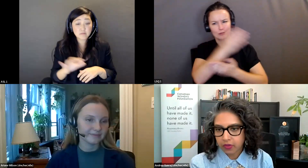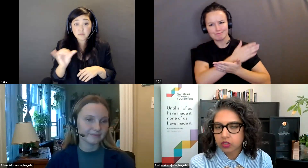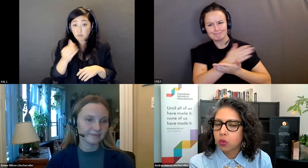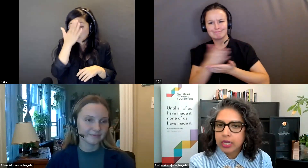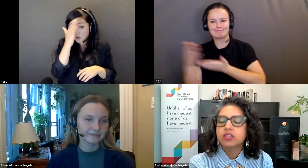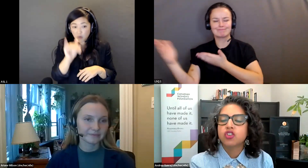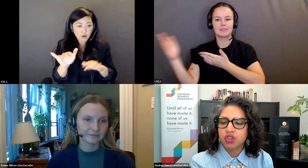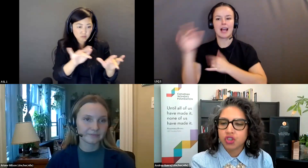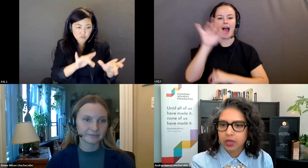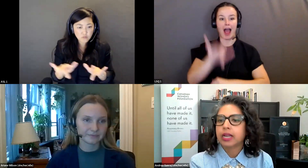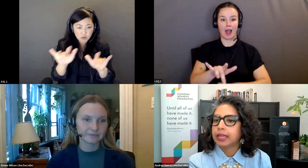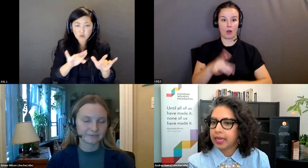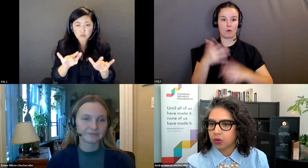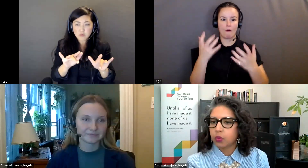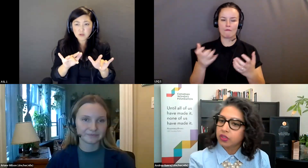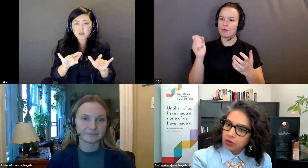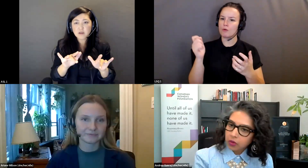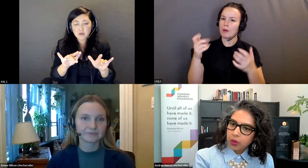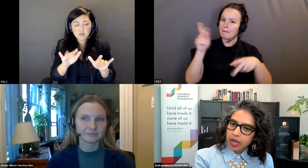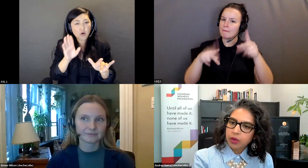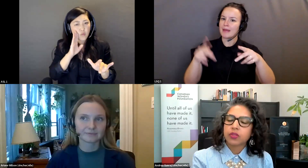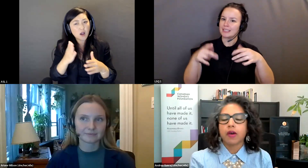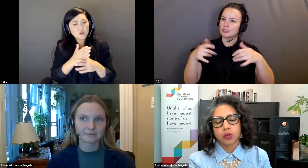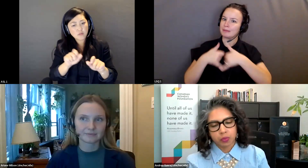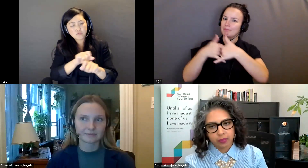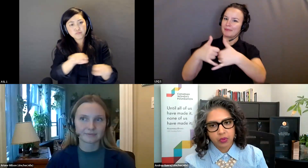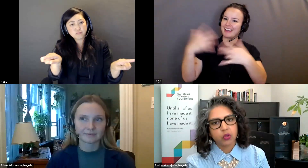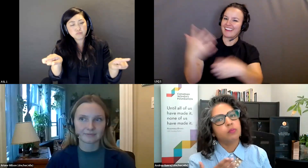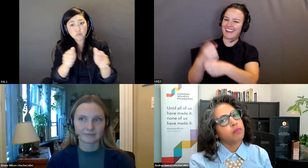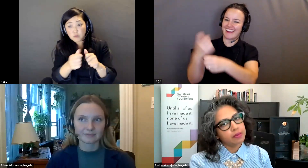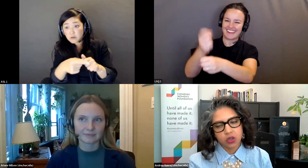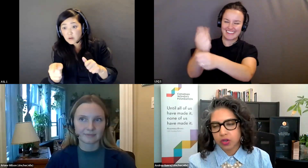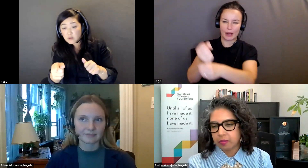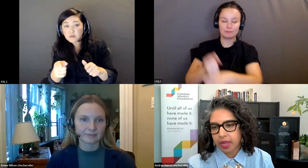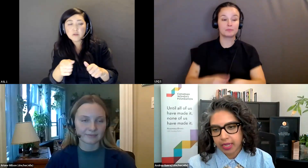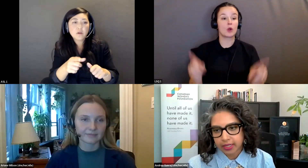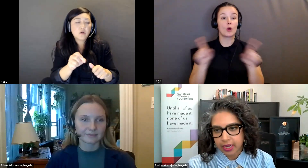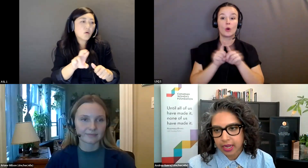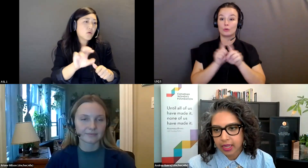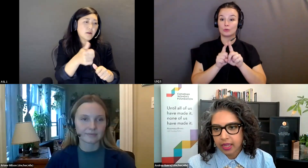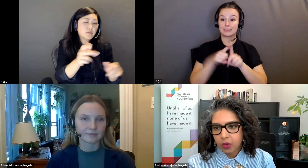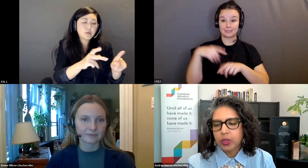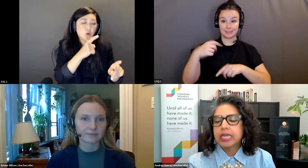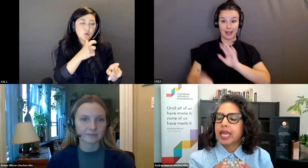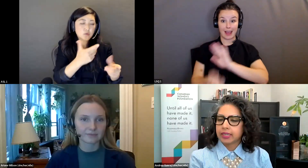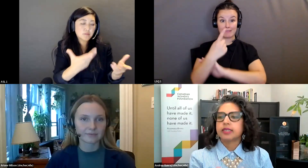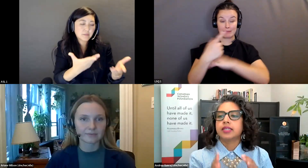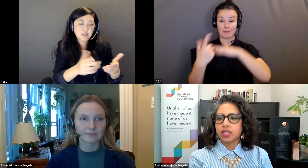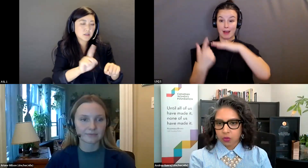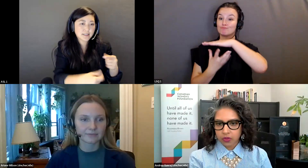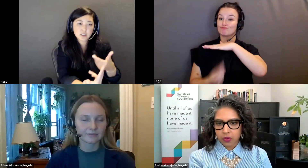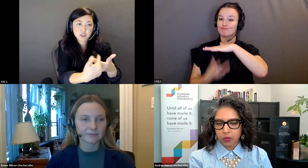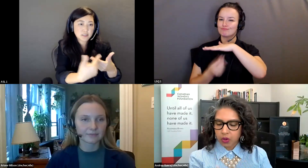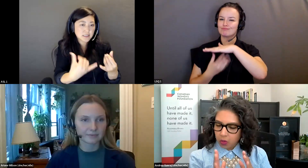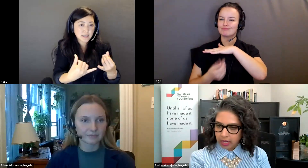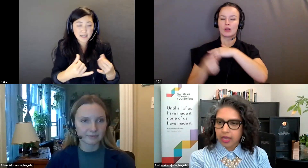recording this event so we can share it later with you and with other people who maybe couldn't make it today. We can't see